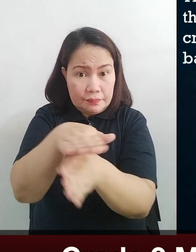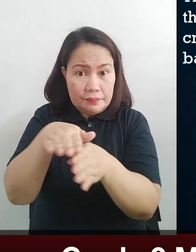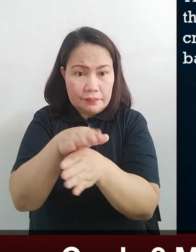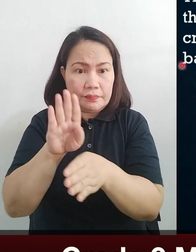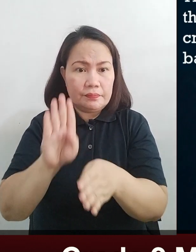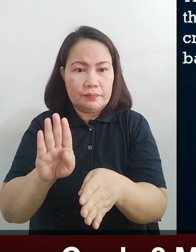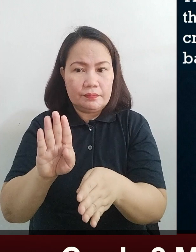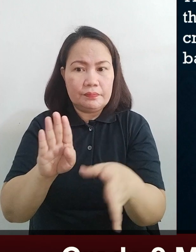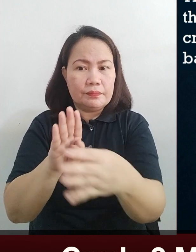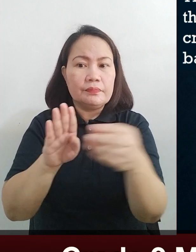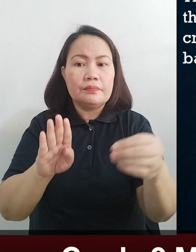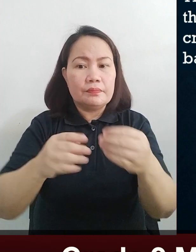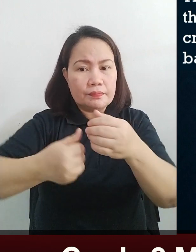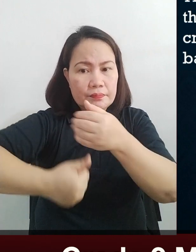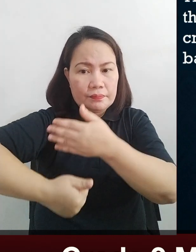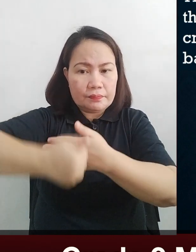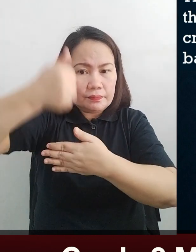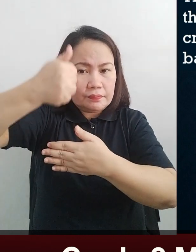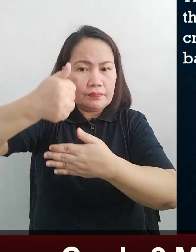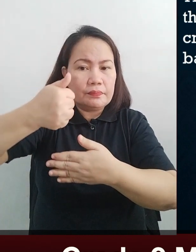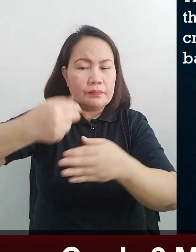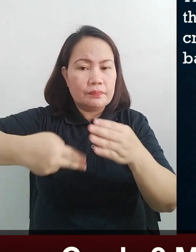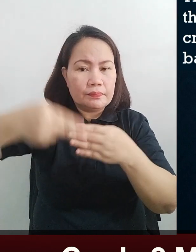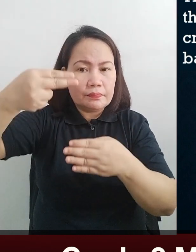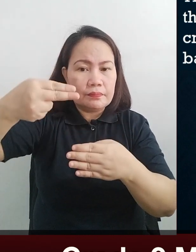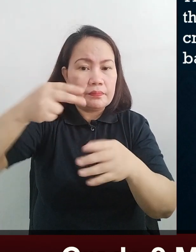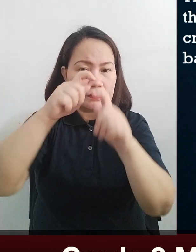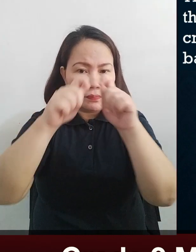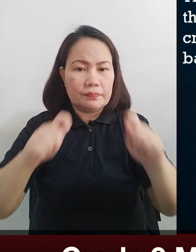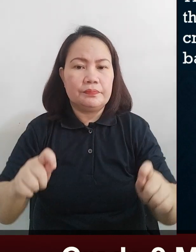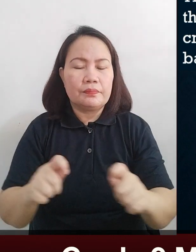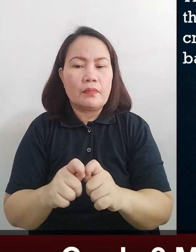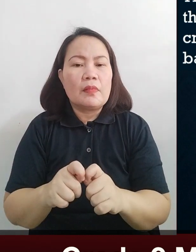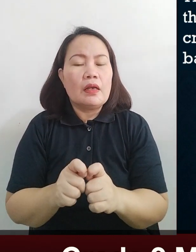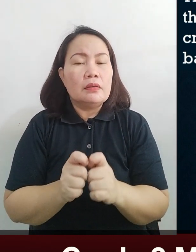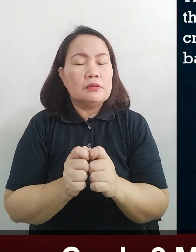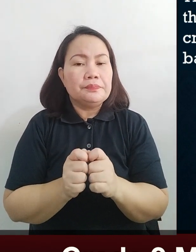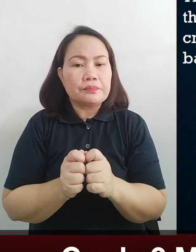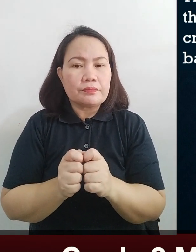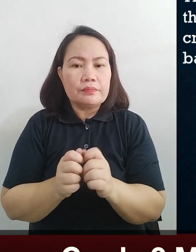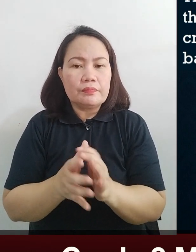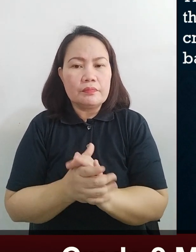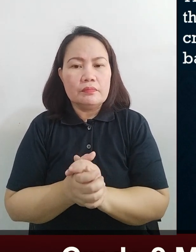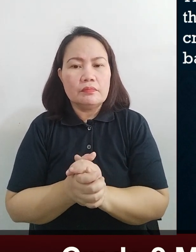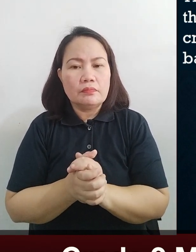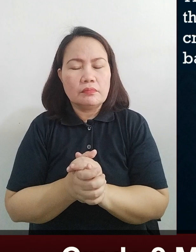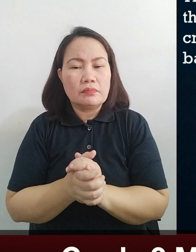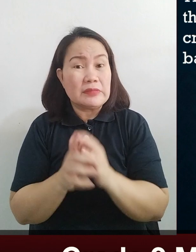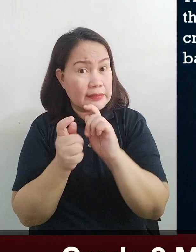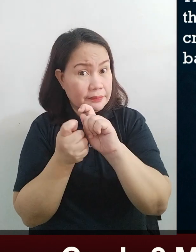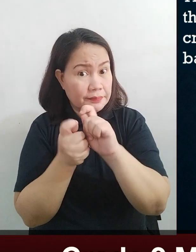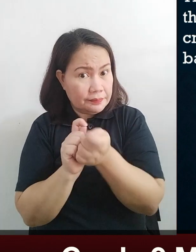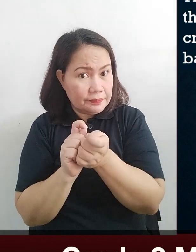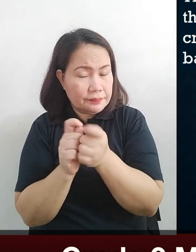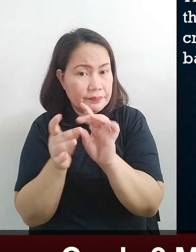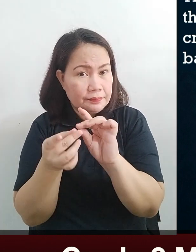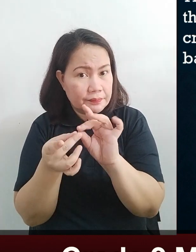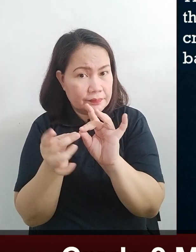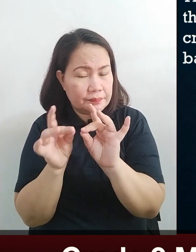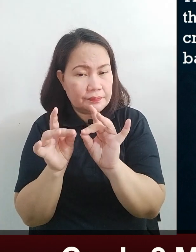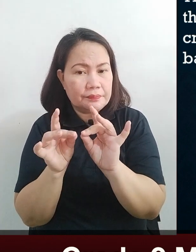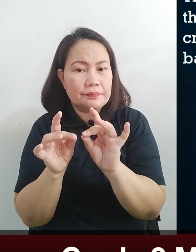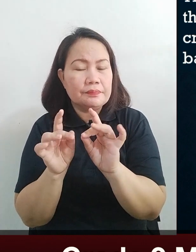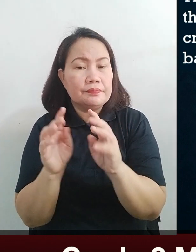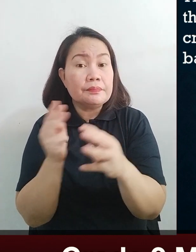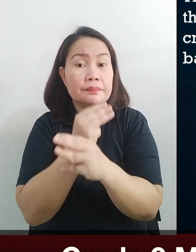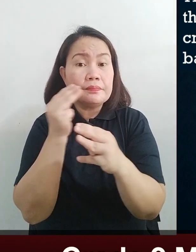B and the altitude H of the triangle. So, yun muna ang una natin gagawin. So, we need to translate